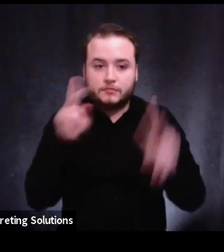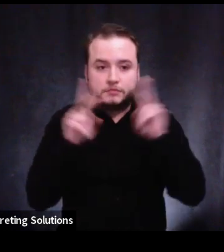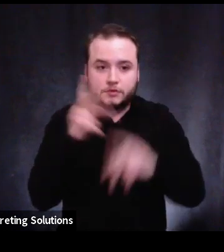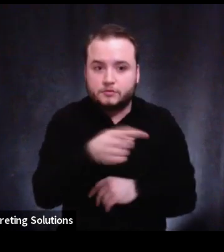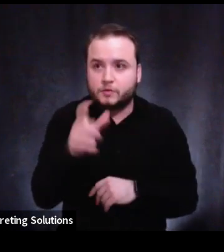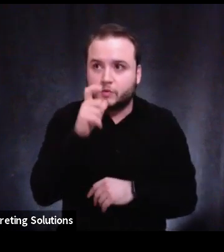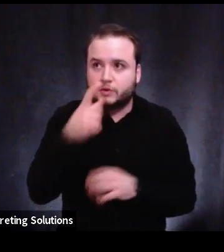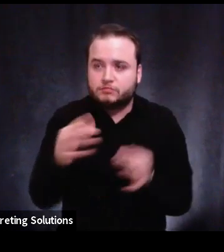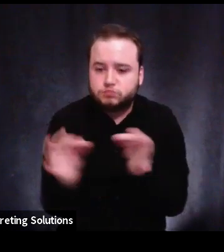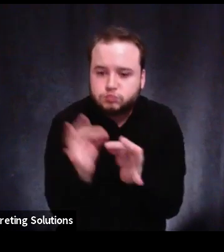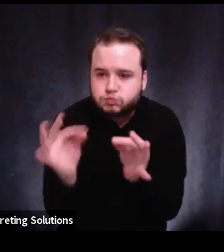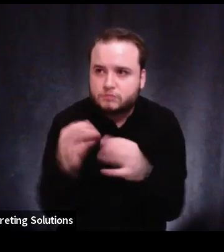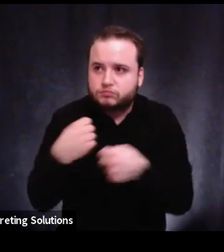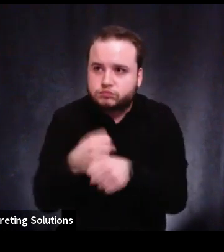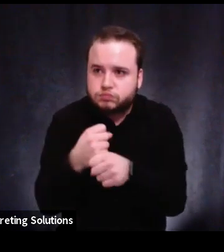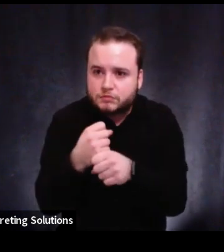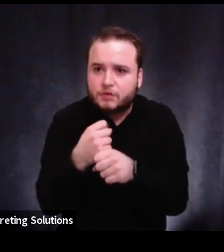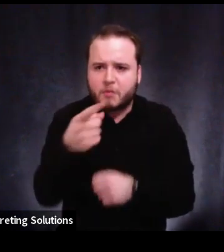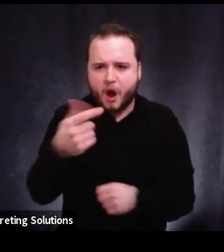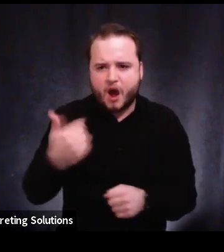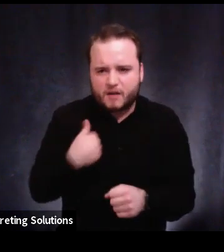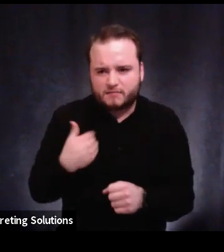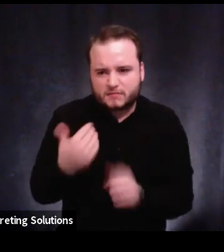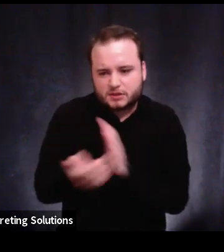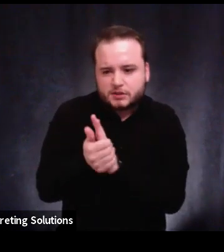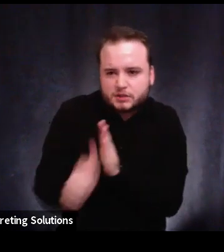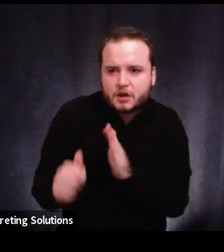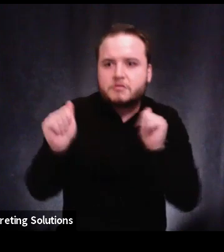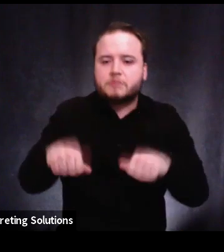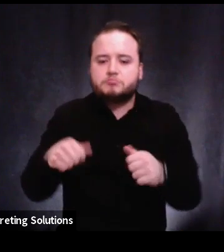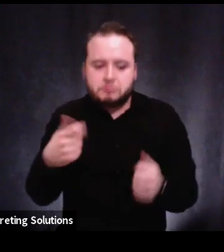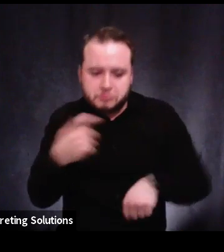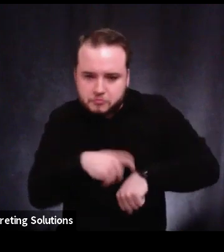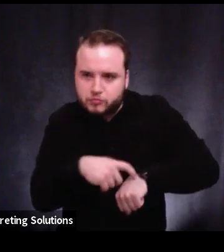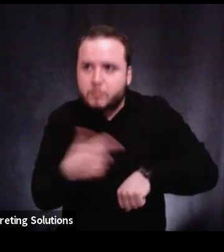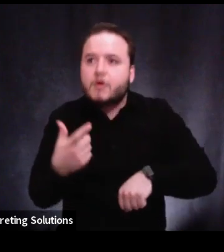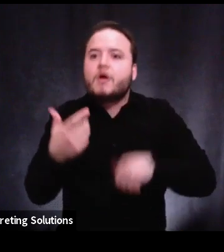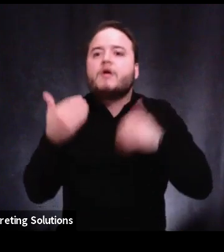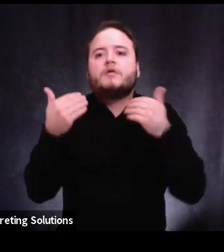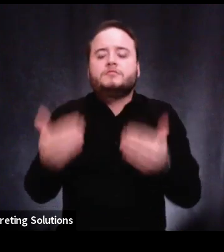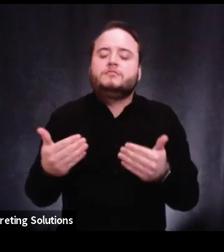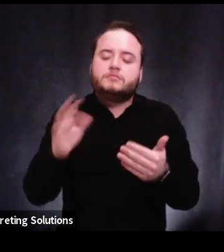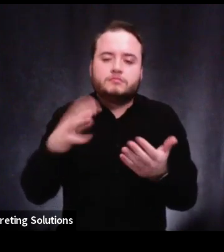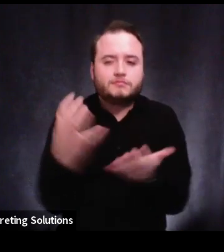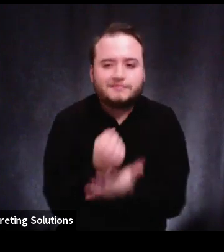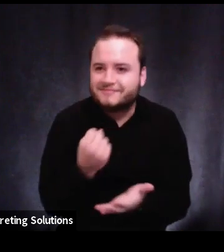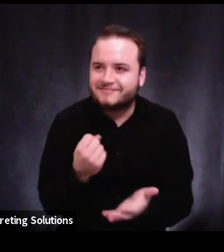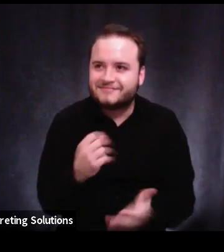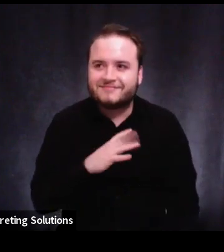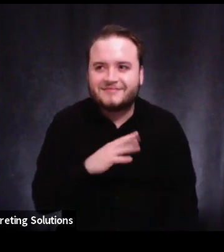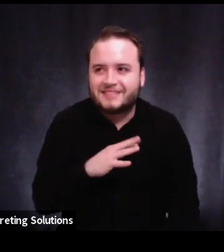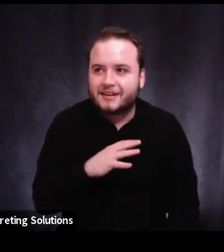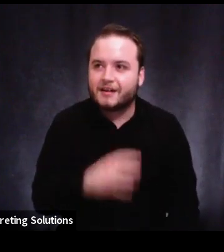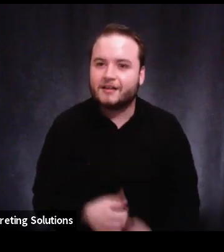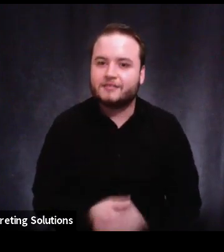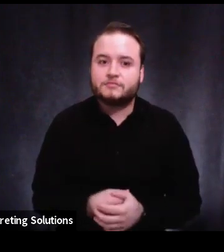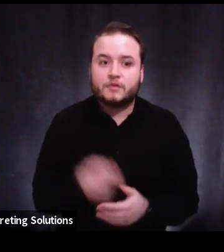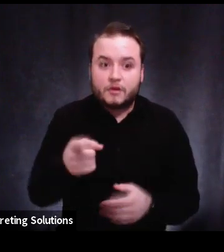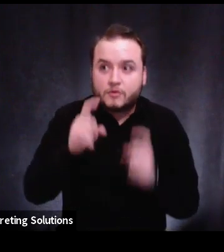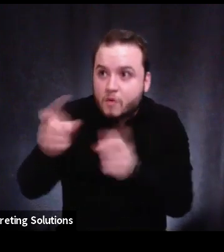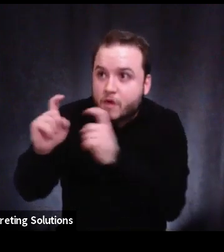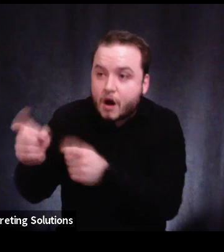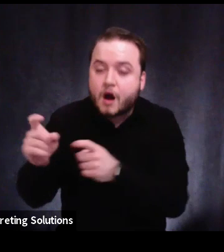skill, that time, that ability, be a wonderful thing to do. And please, but if you're thinking of donating it to a specific